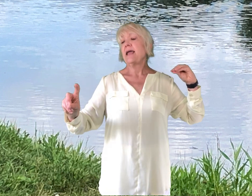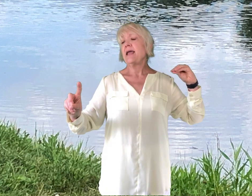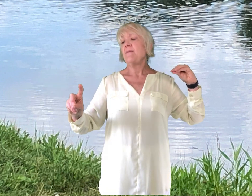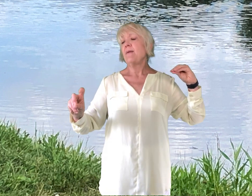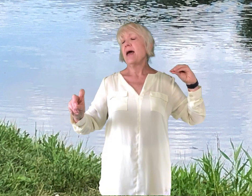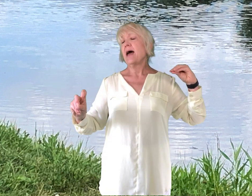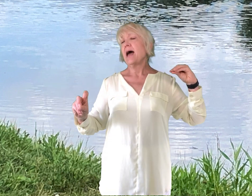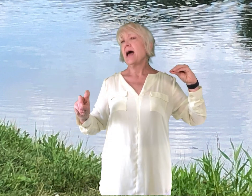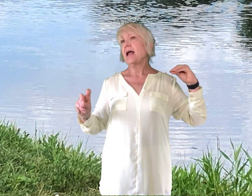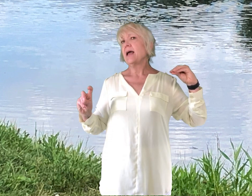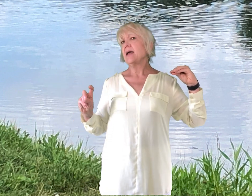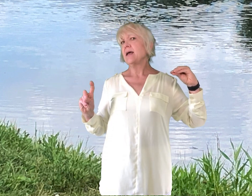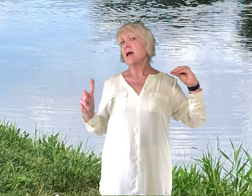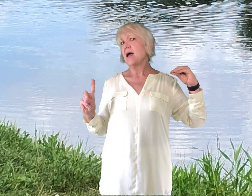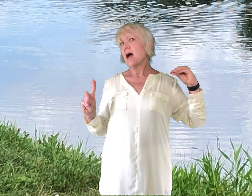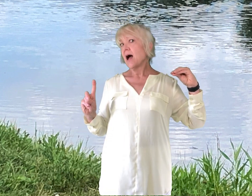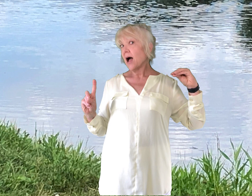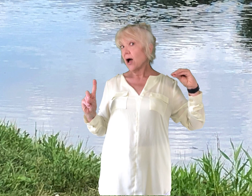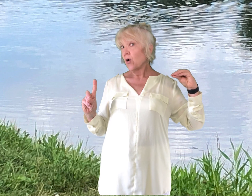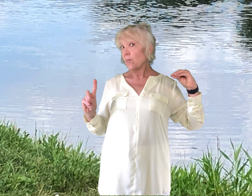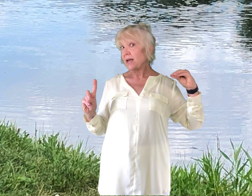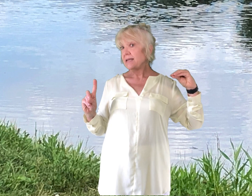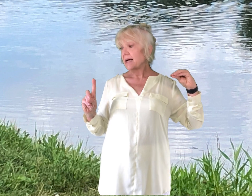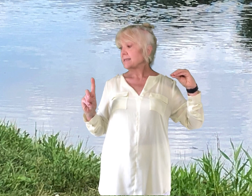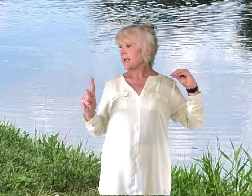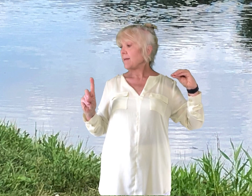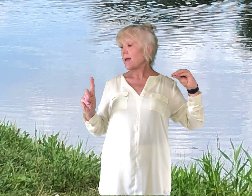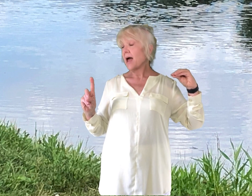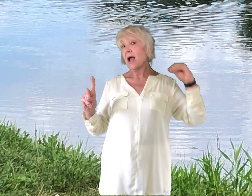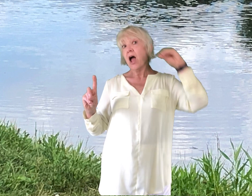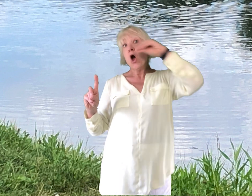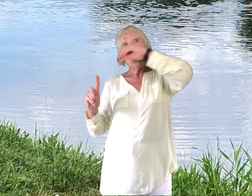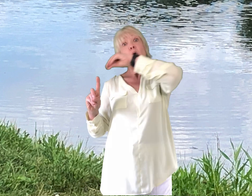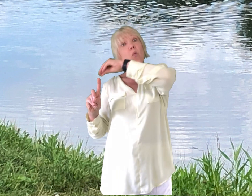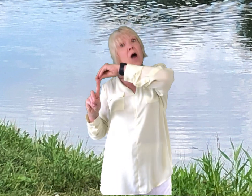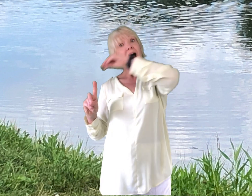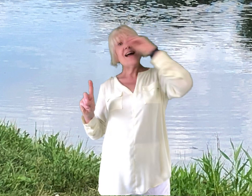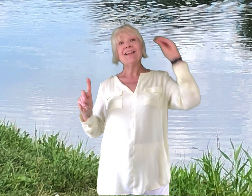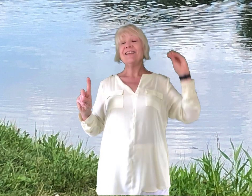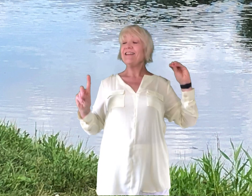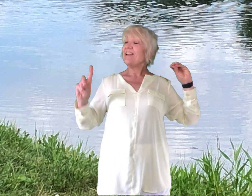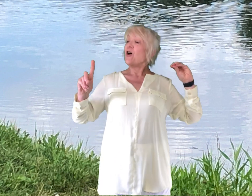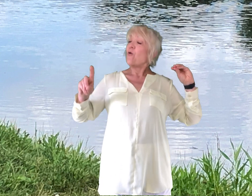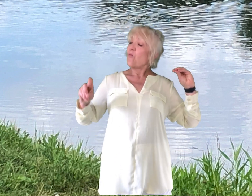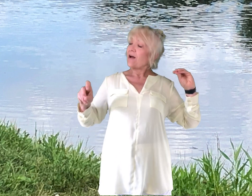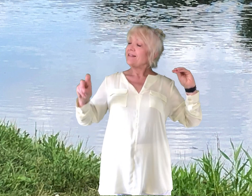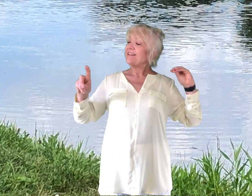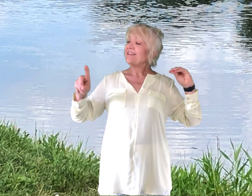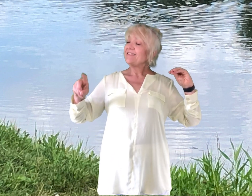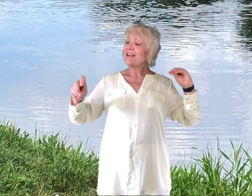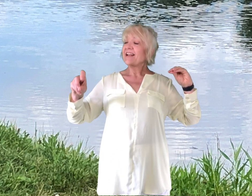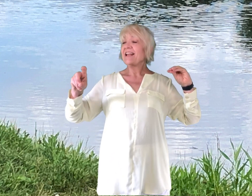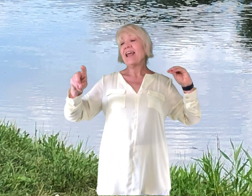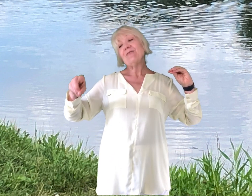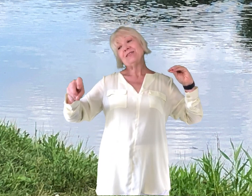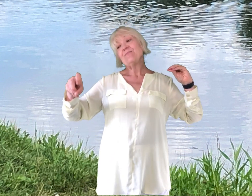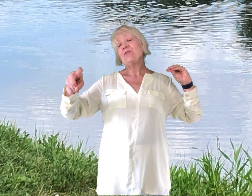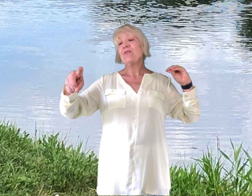came back. How many ducks came back? One. One little duck went swimming